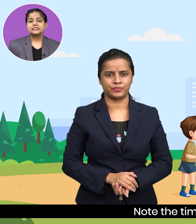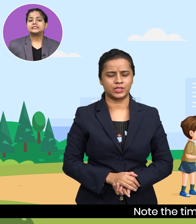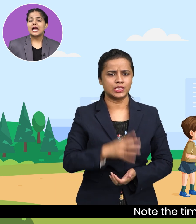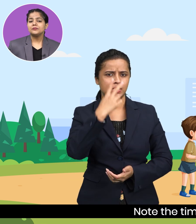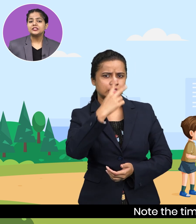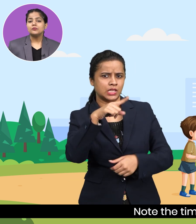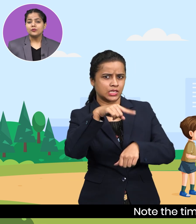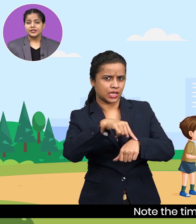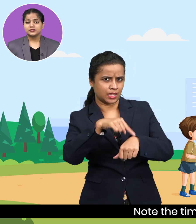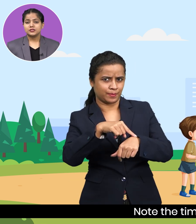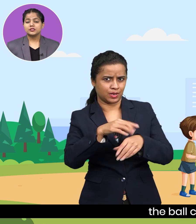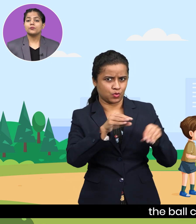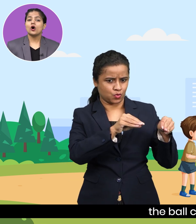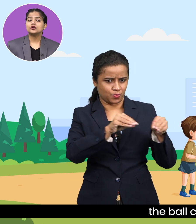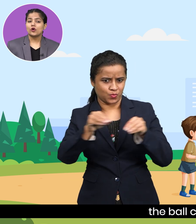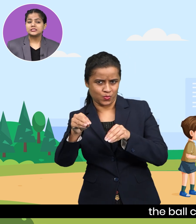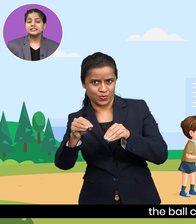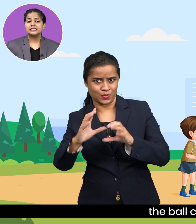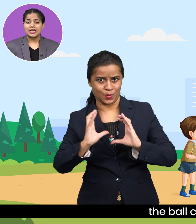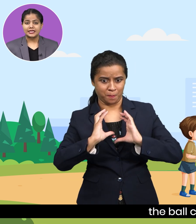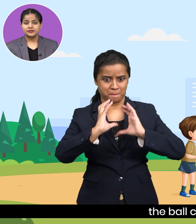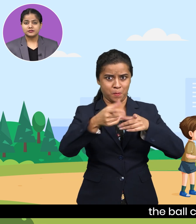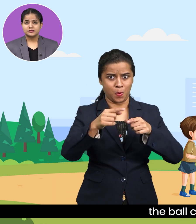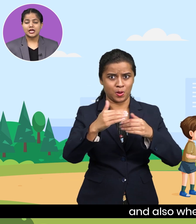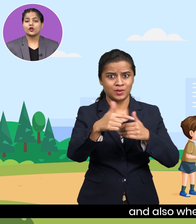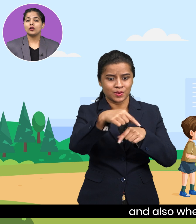Note the time at the moment the ball crosses the